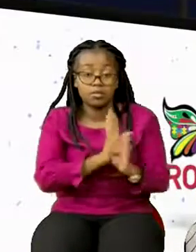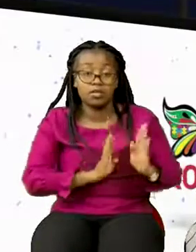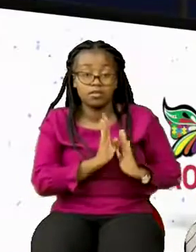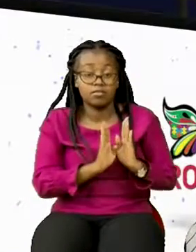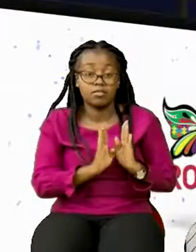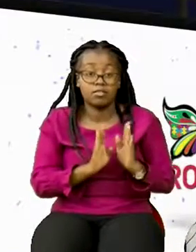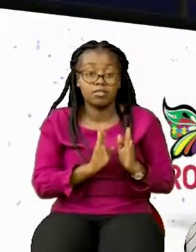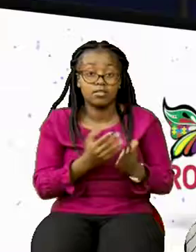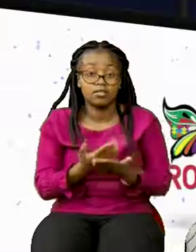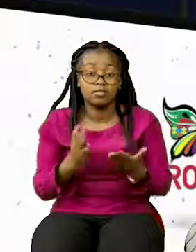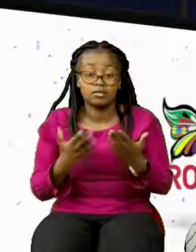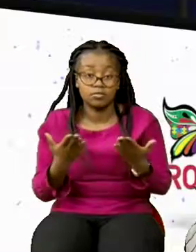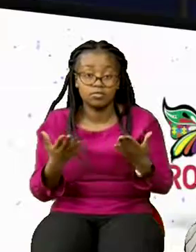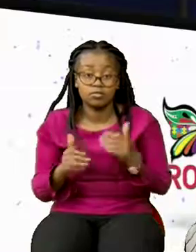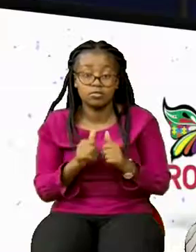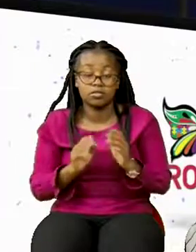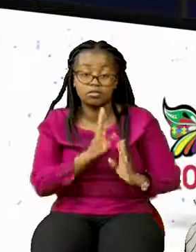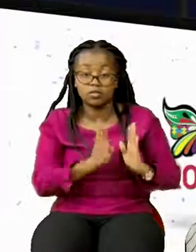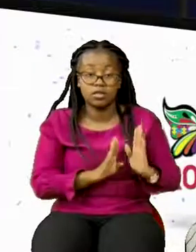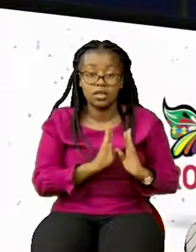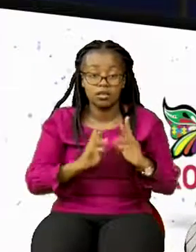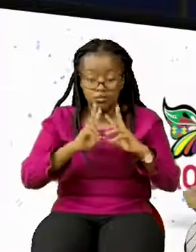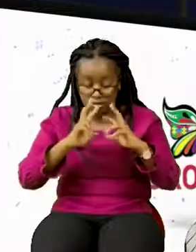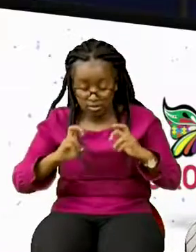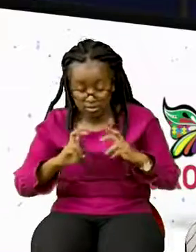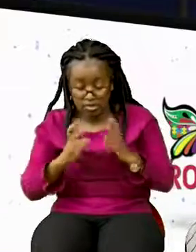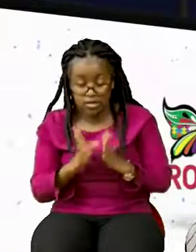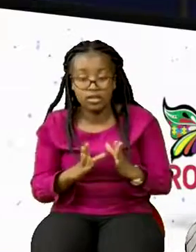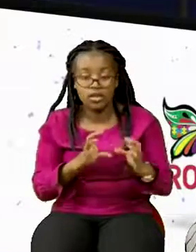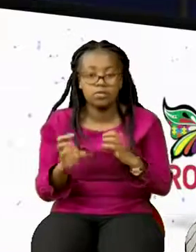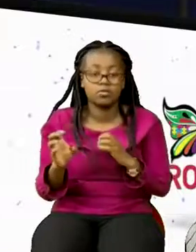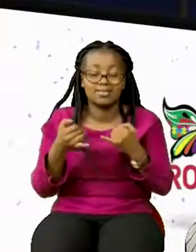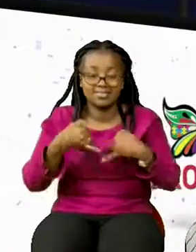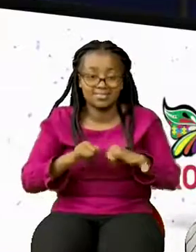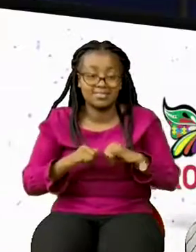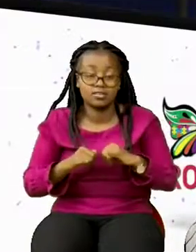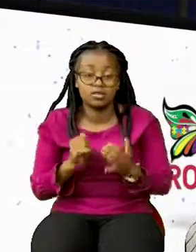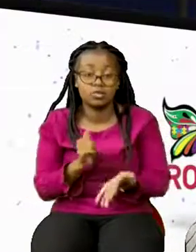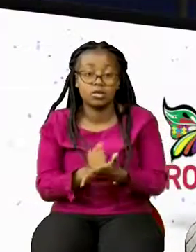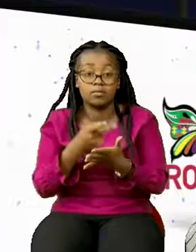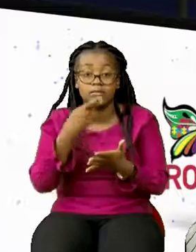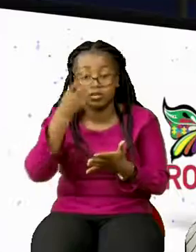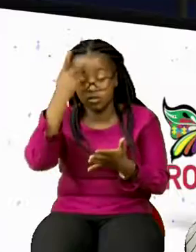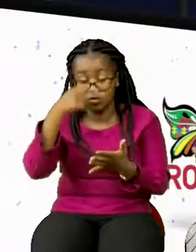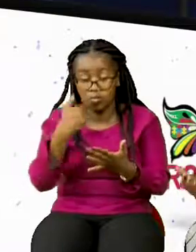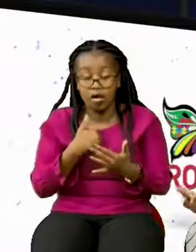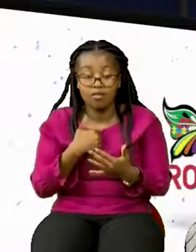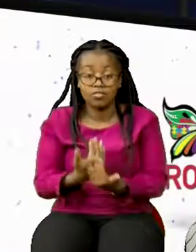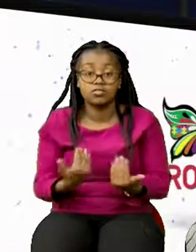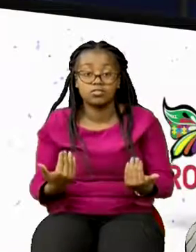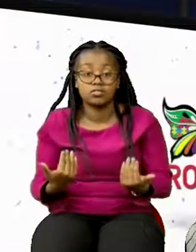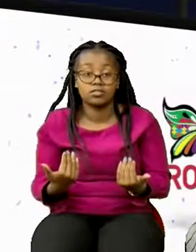that, I think, is some of the things that the behavior analysts are doing, and trying to help parents who have children who